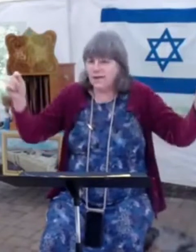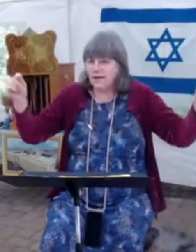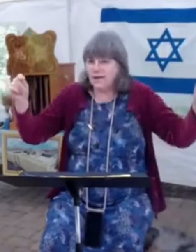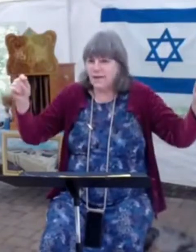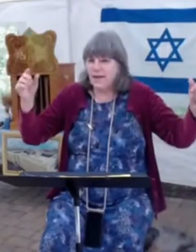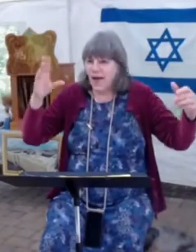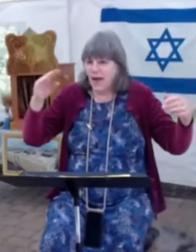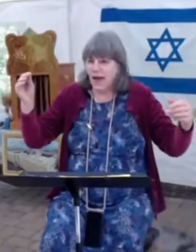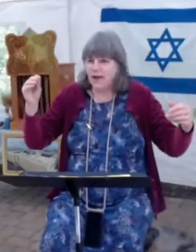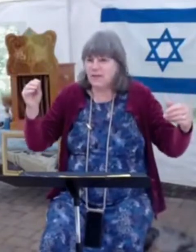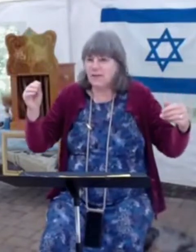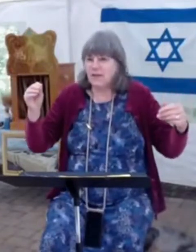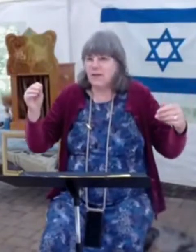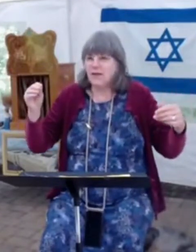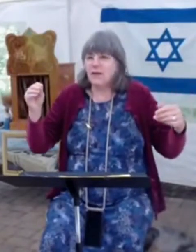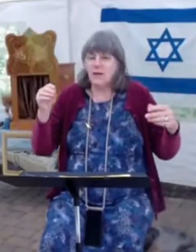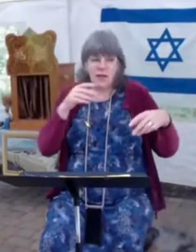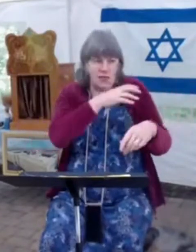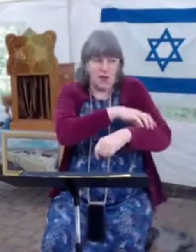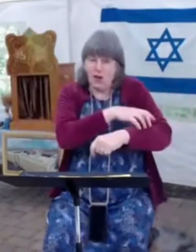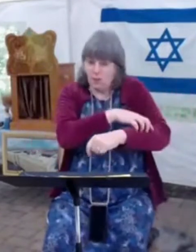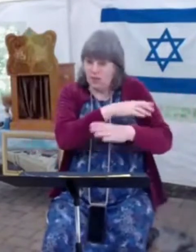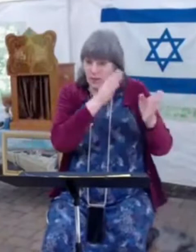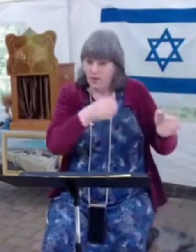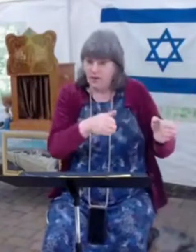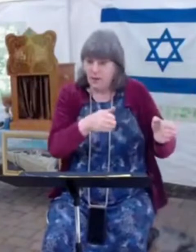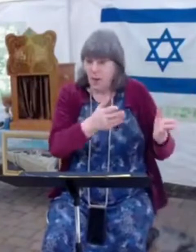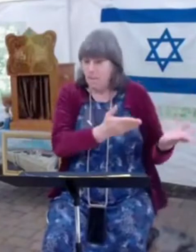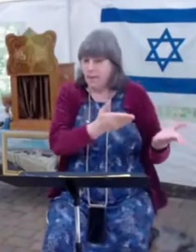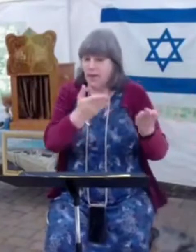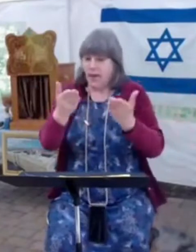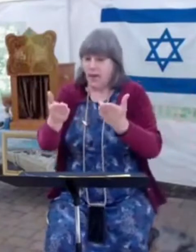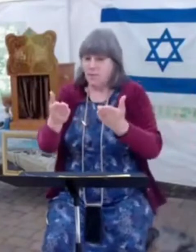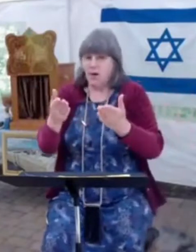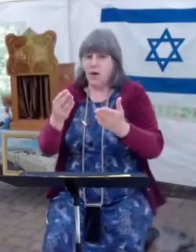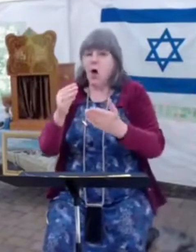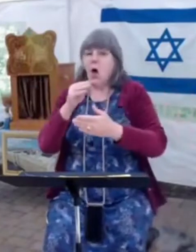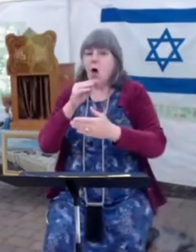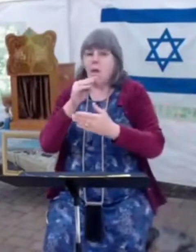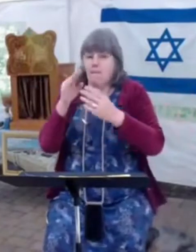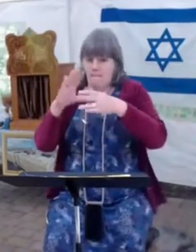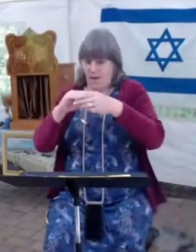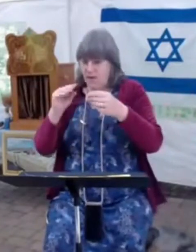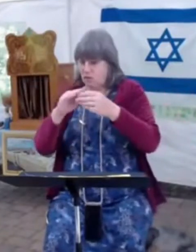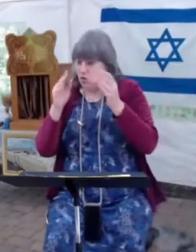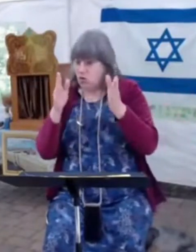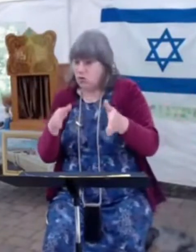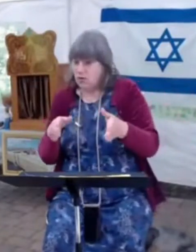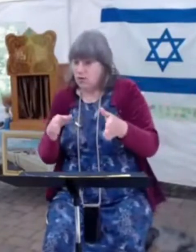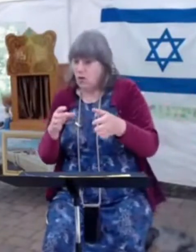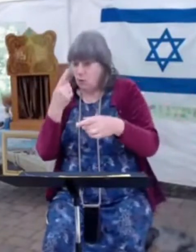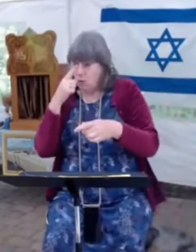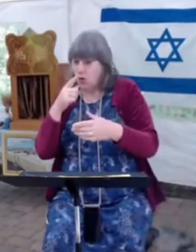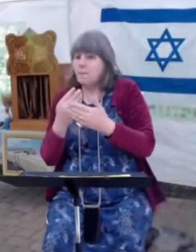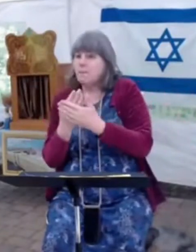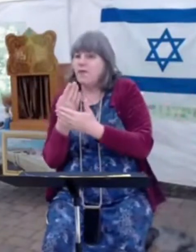So they became the messengers of the good news of the Besorah. They went back to the